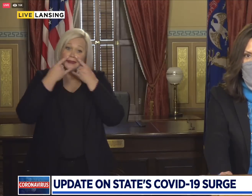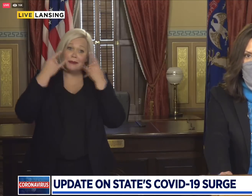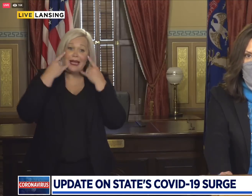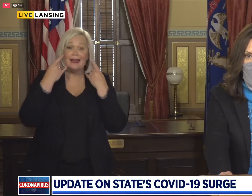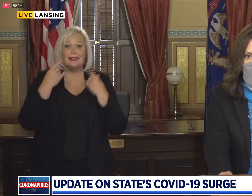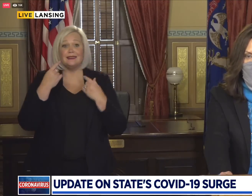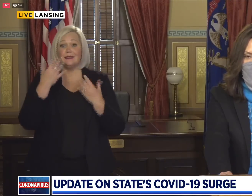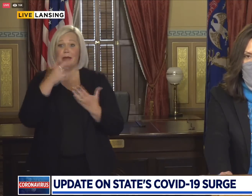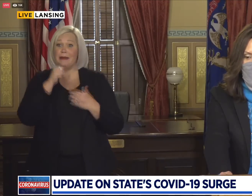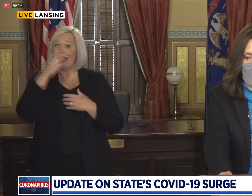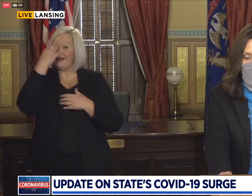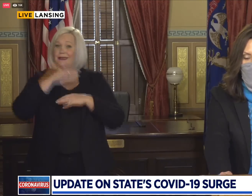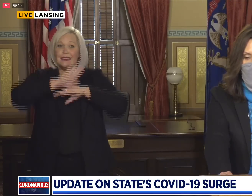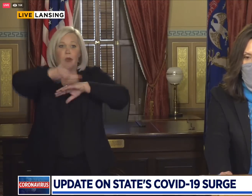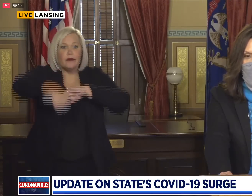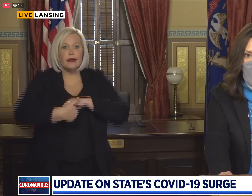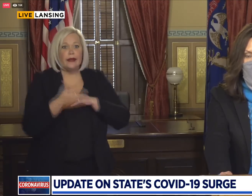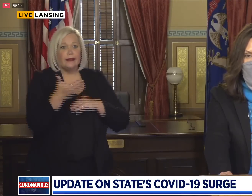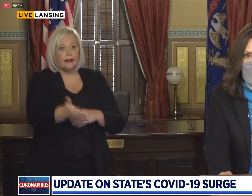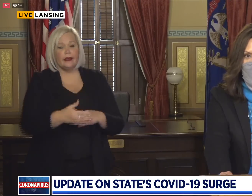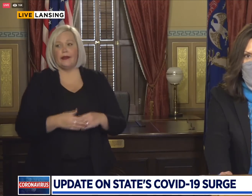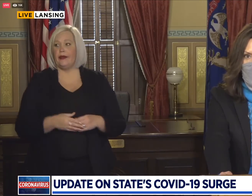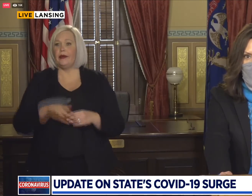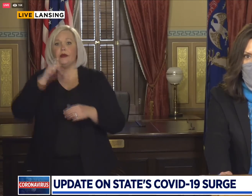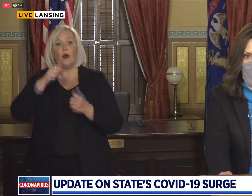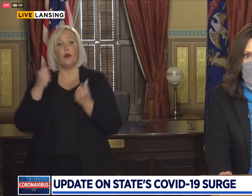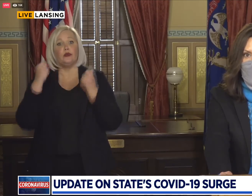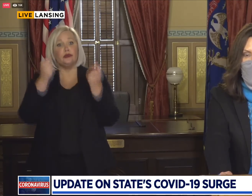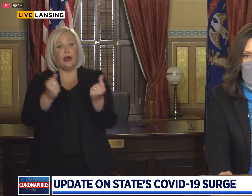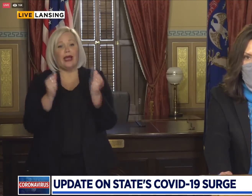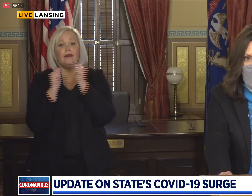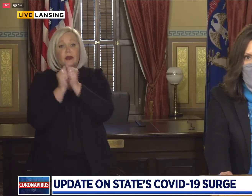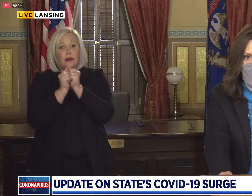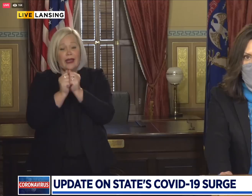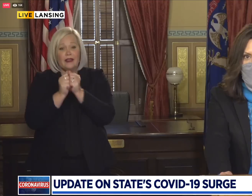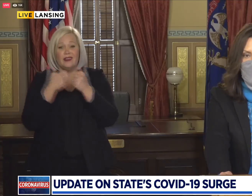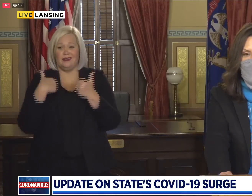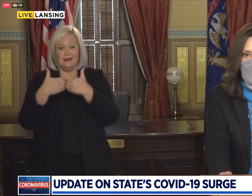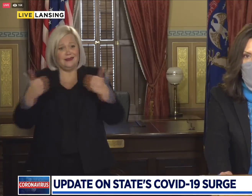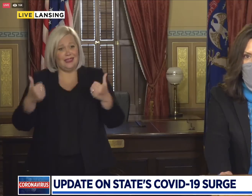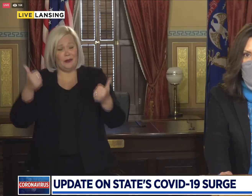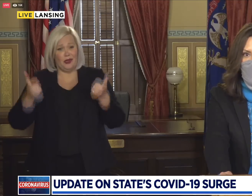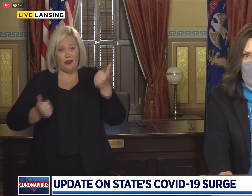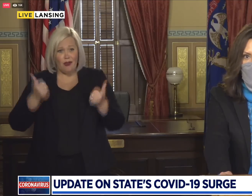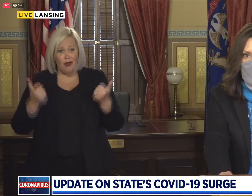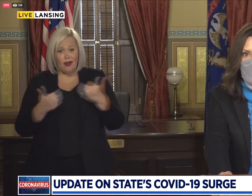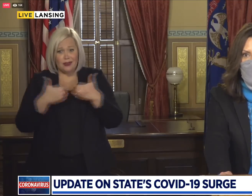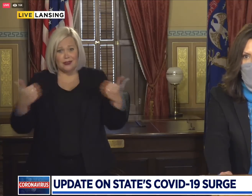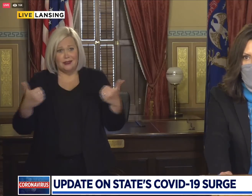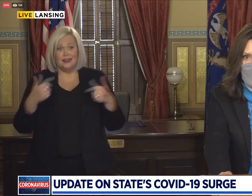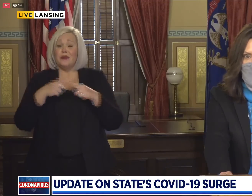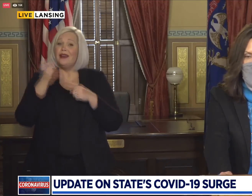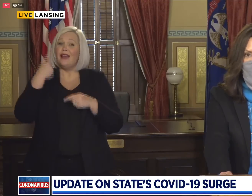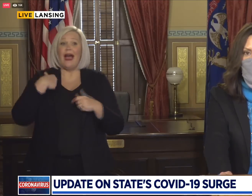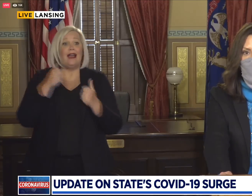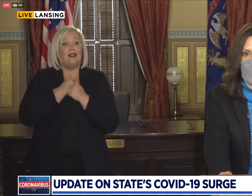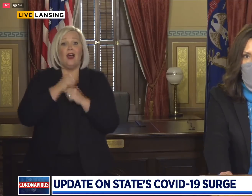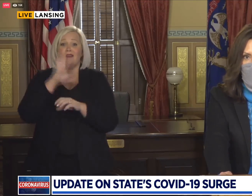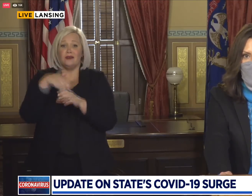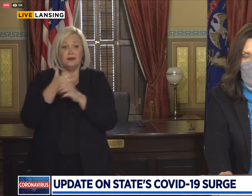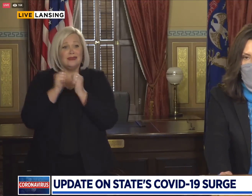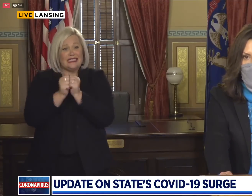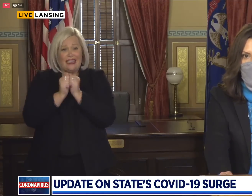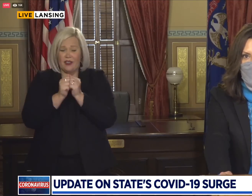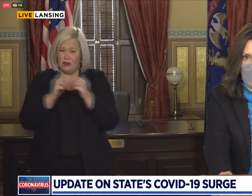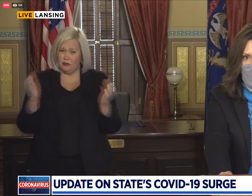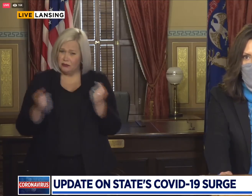as good, you know, I love a carpool as much as anybody, but they are dangerous. That is a small enclosed space for a